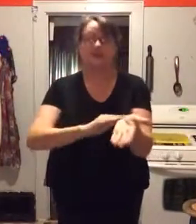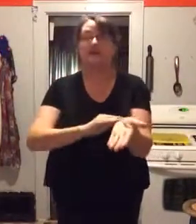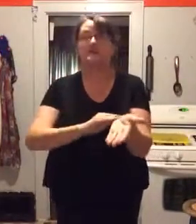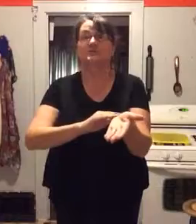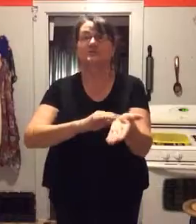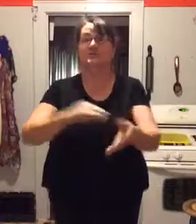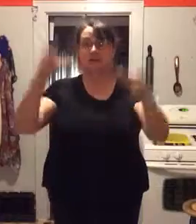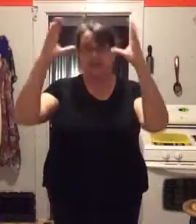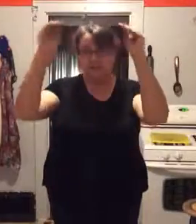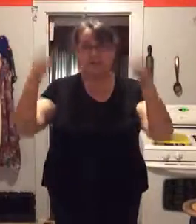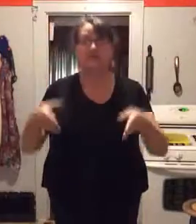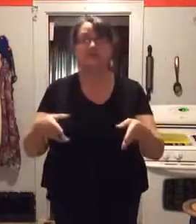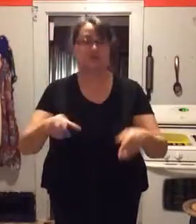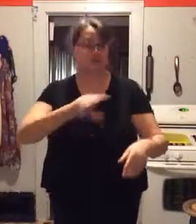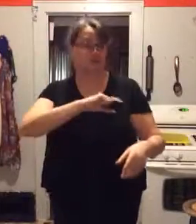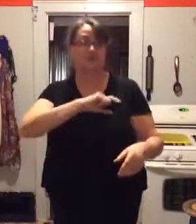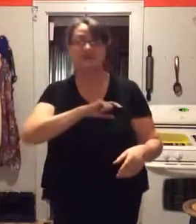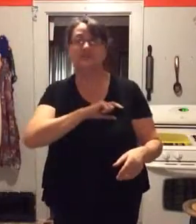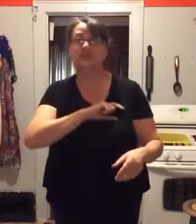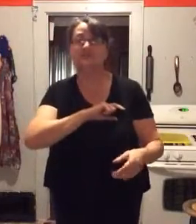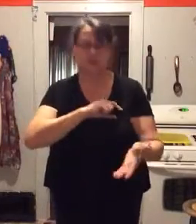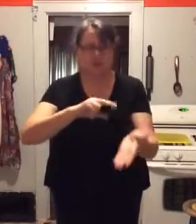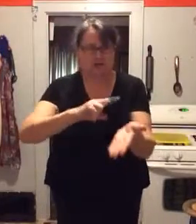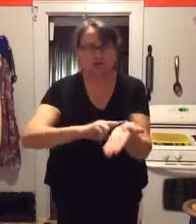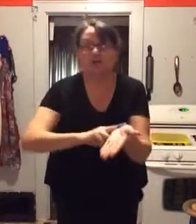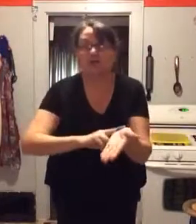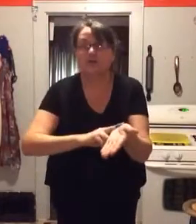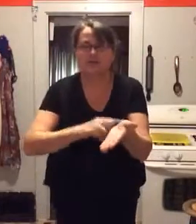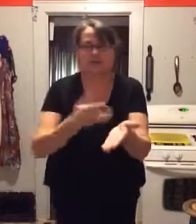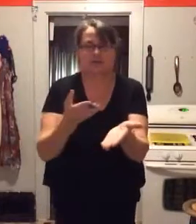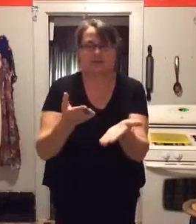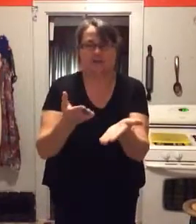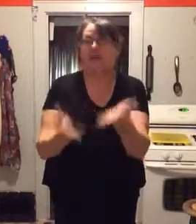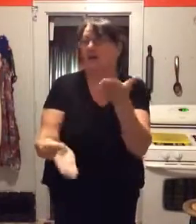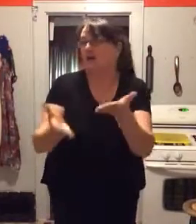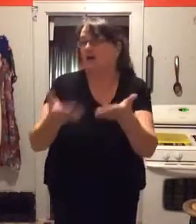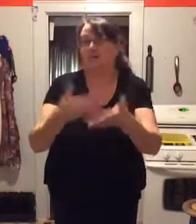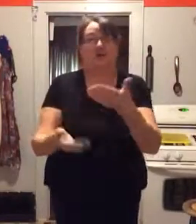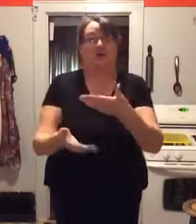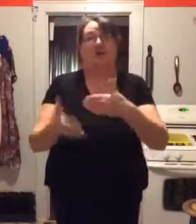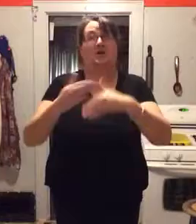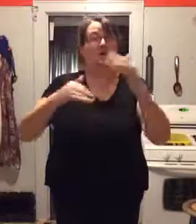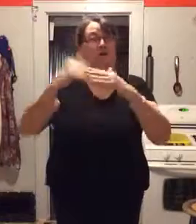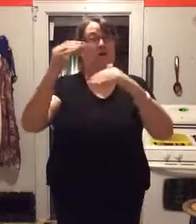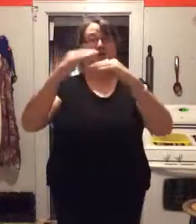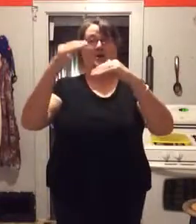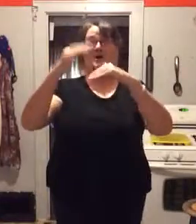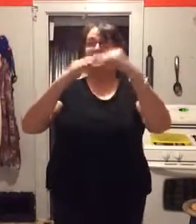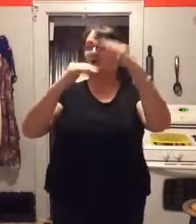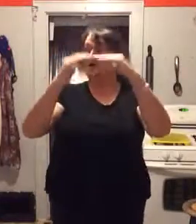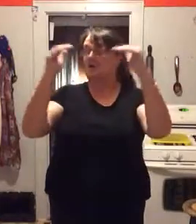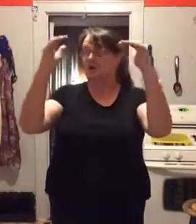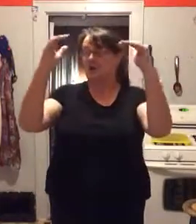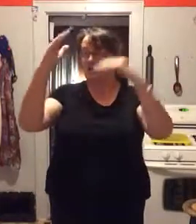You want to be a nurse or an architect, a lawyer, a or a member of our military.